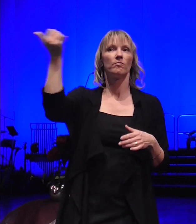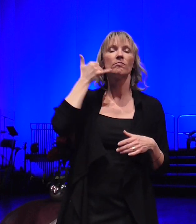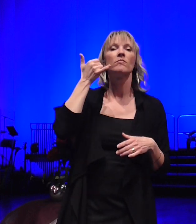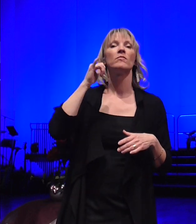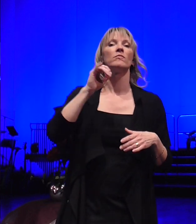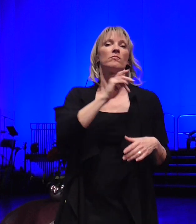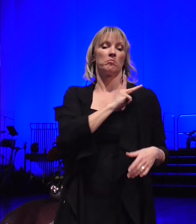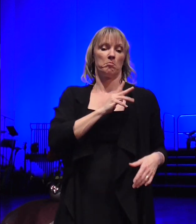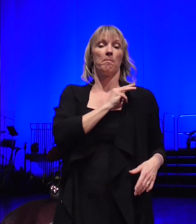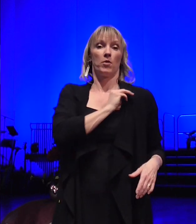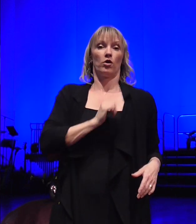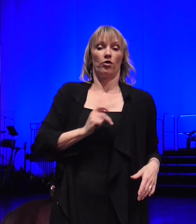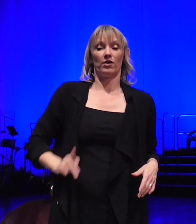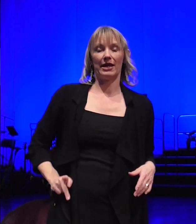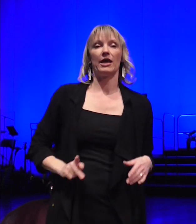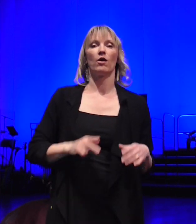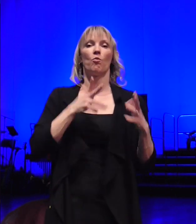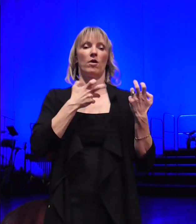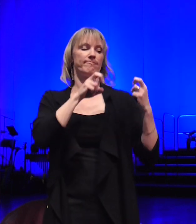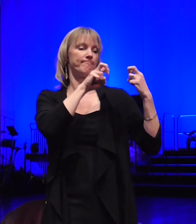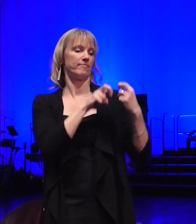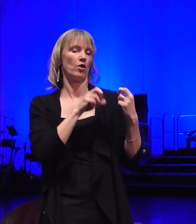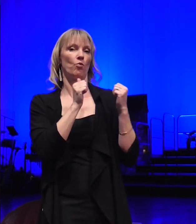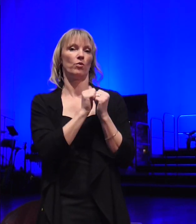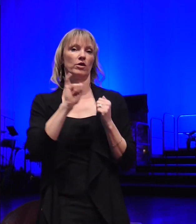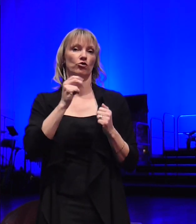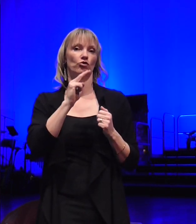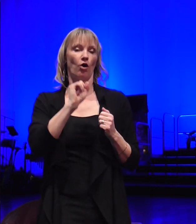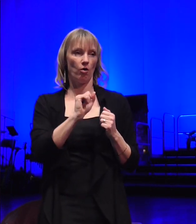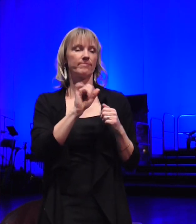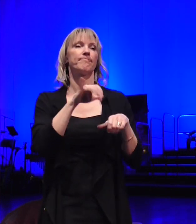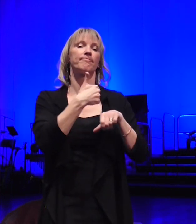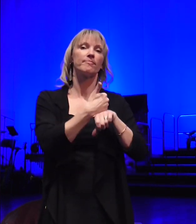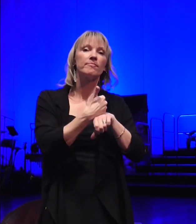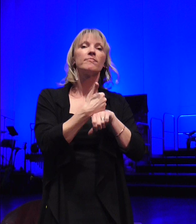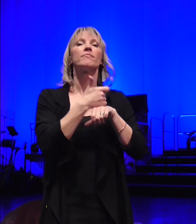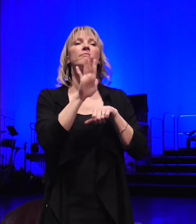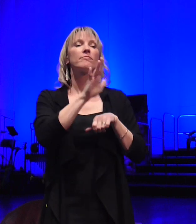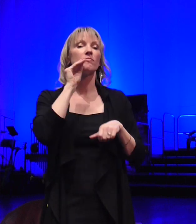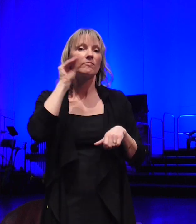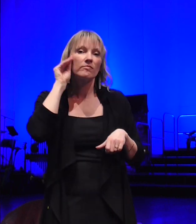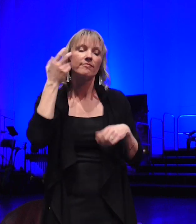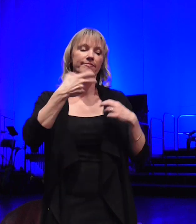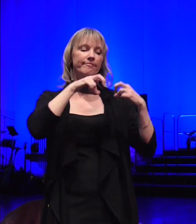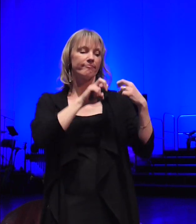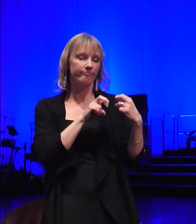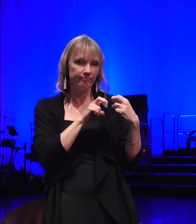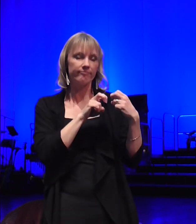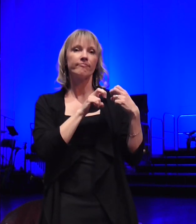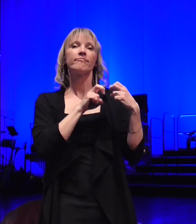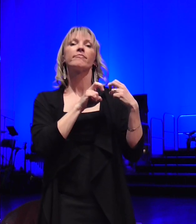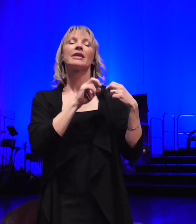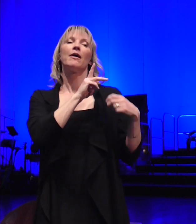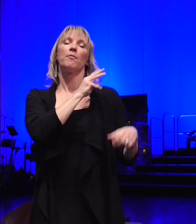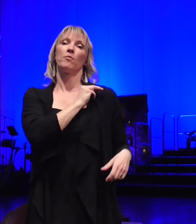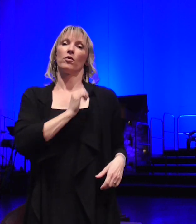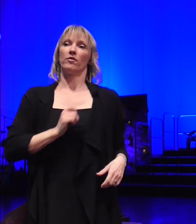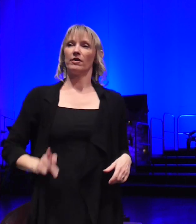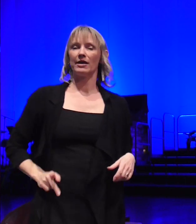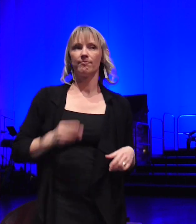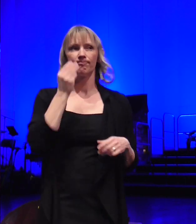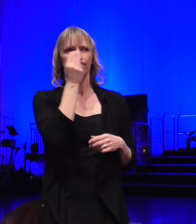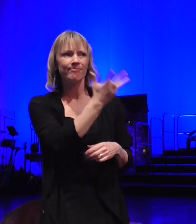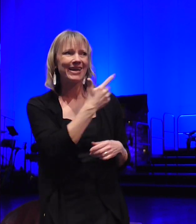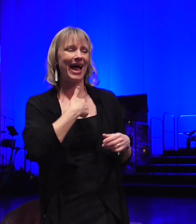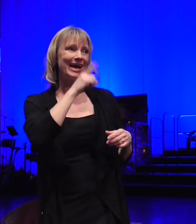in town and he wants to meet with Jones. And so they arrange this meeting at Jones's home. They sit down and King shares with him, "I